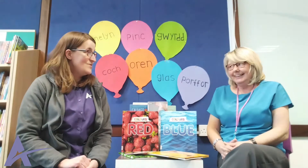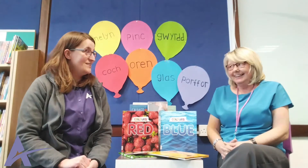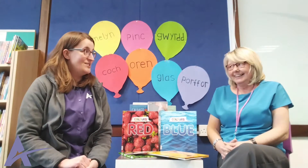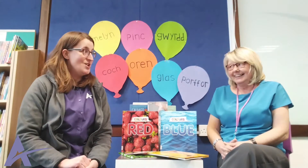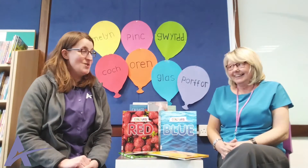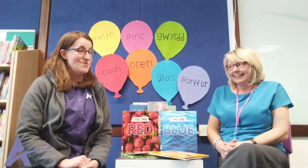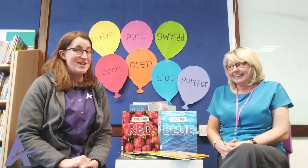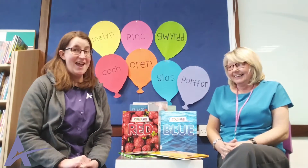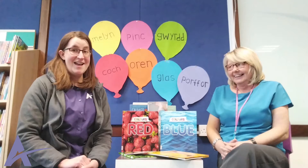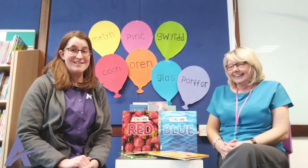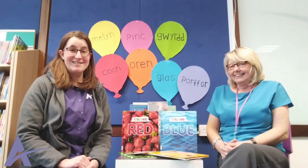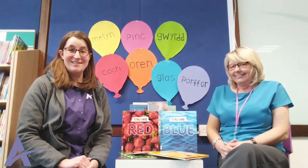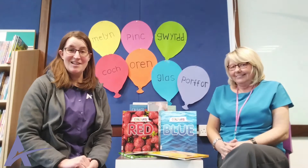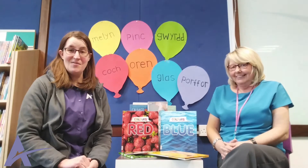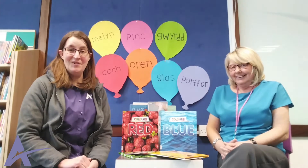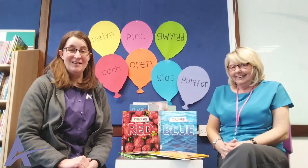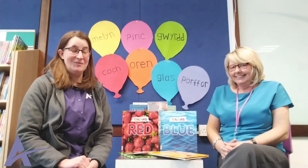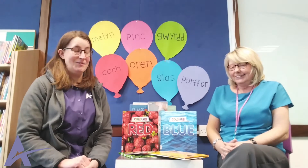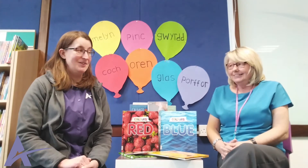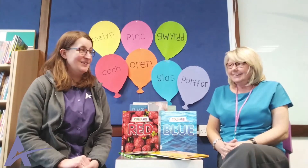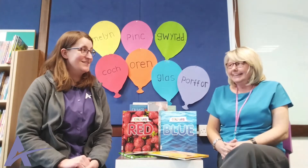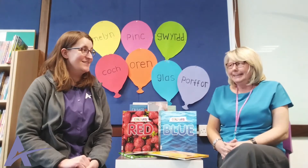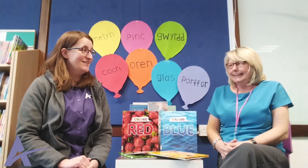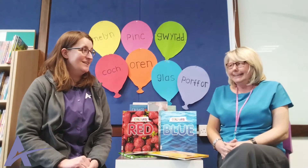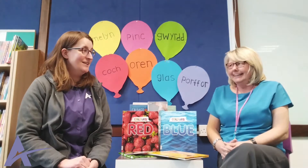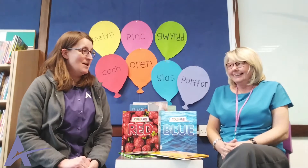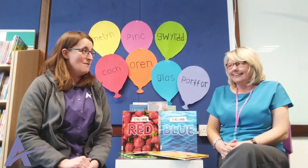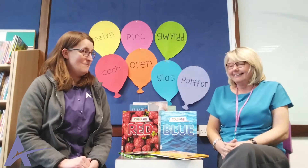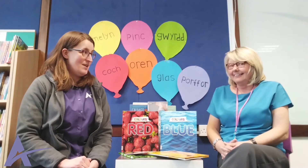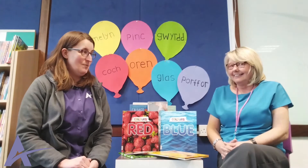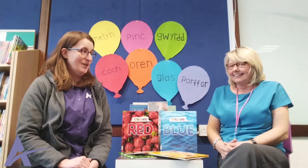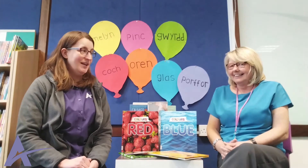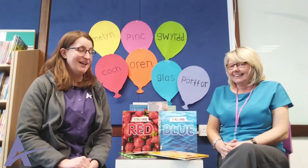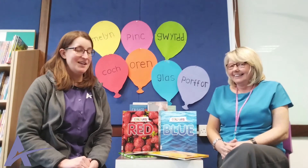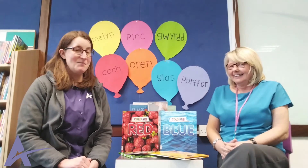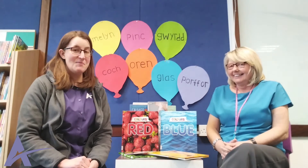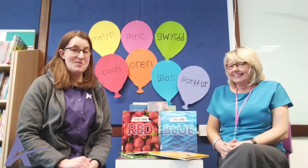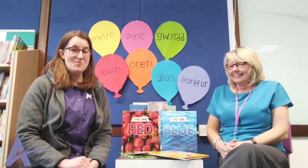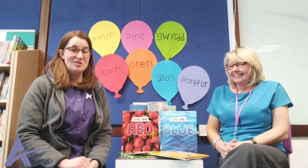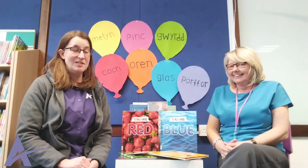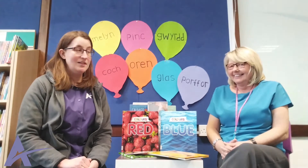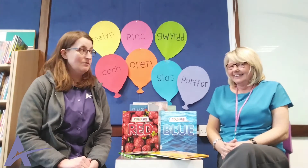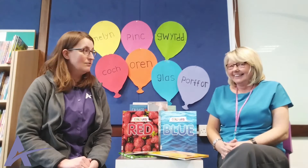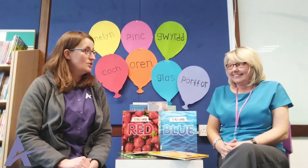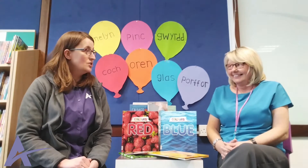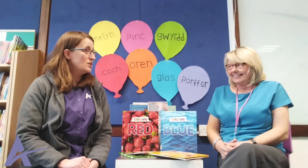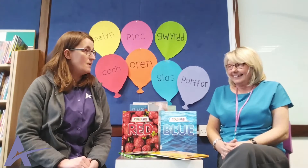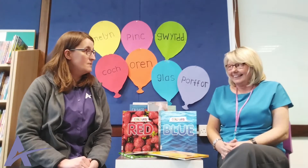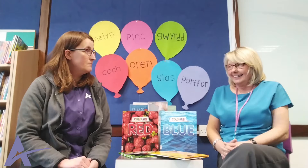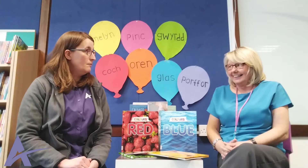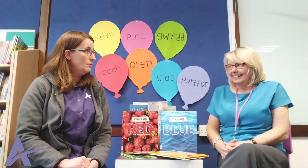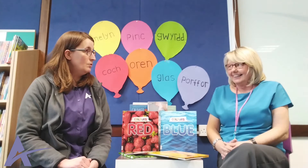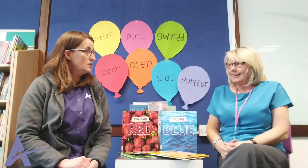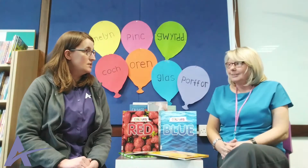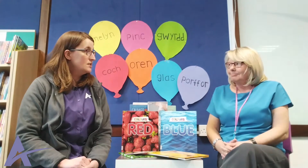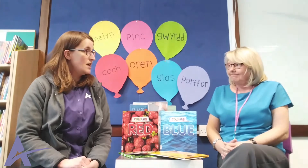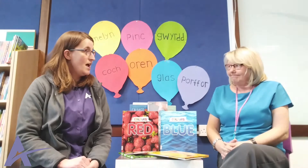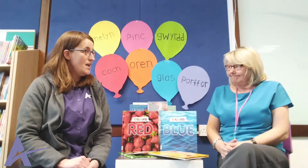do, yes. So all right. Do you see Lily? Maybe Lily might be watching, or James might be watching today.